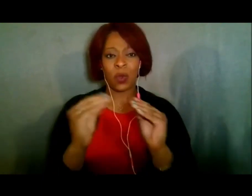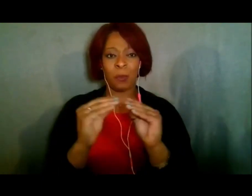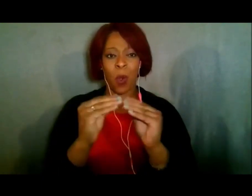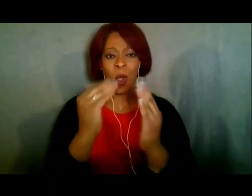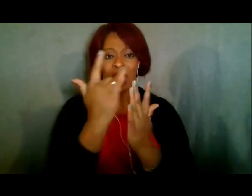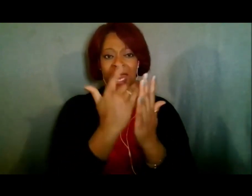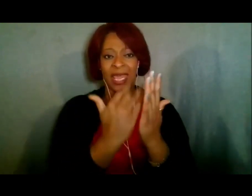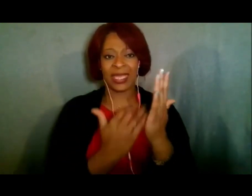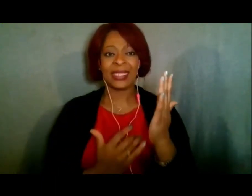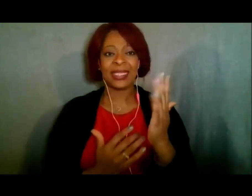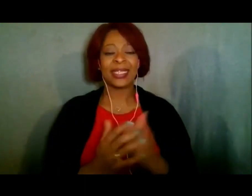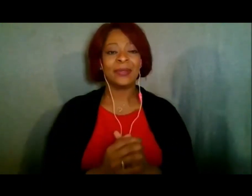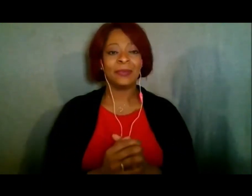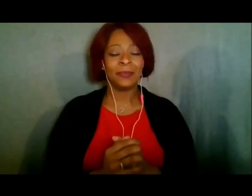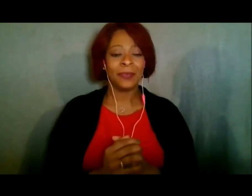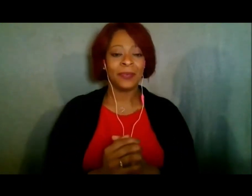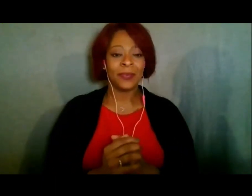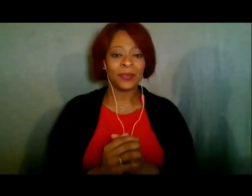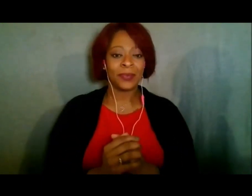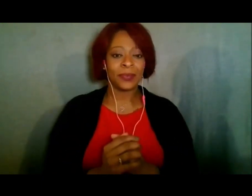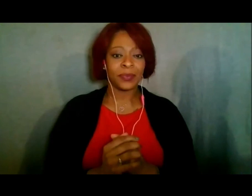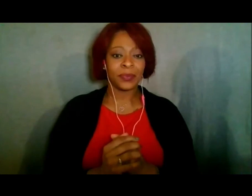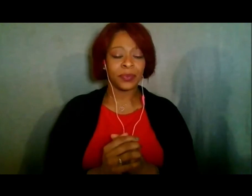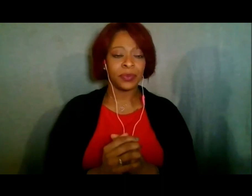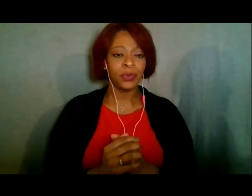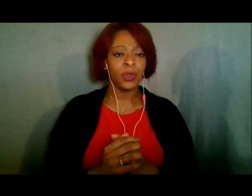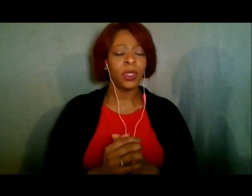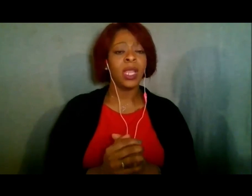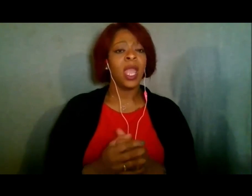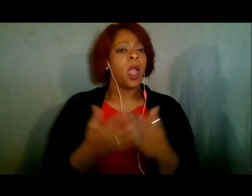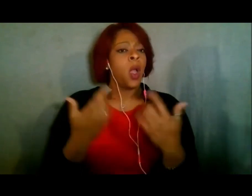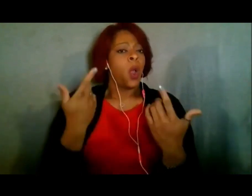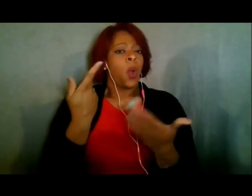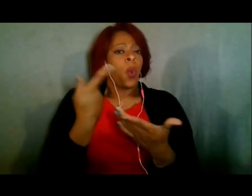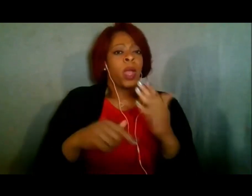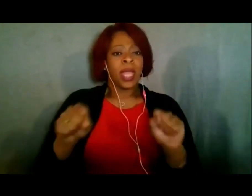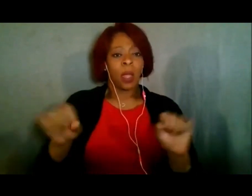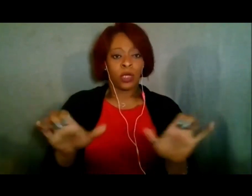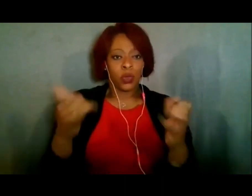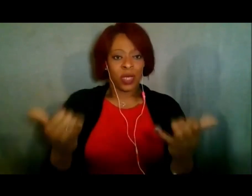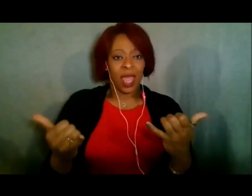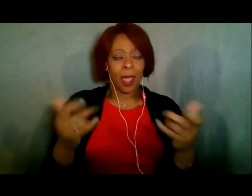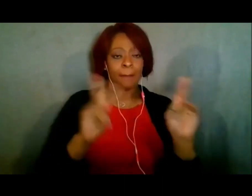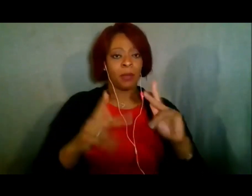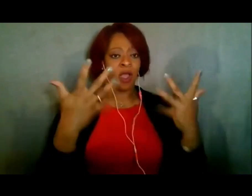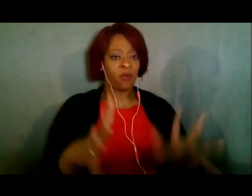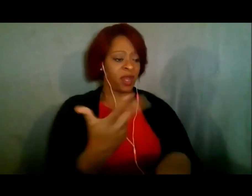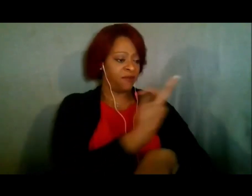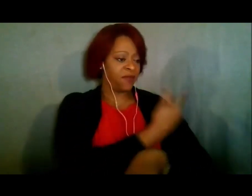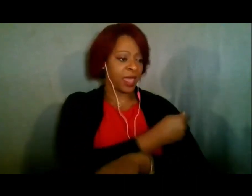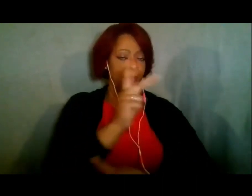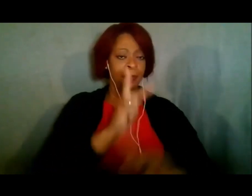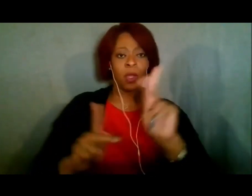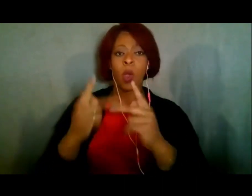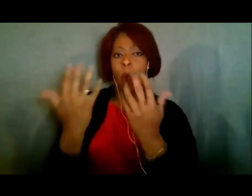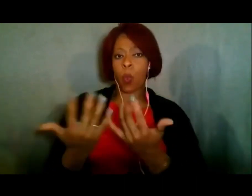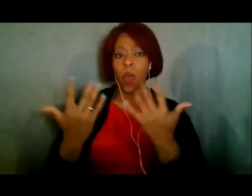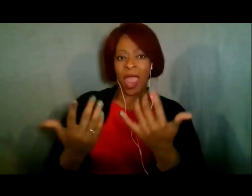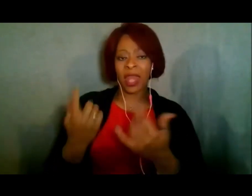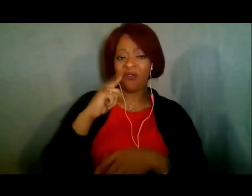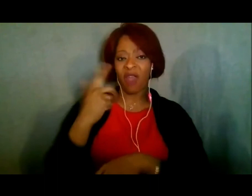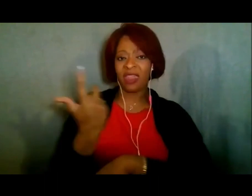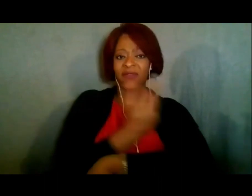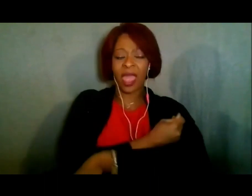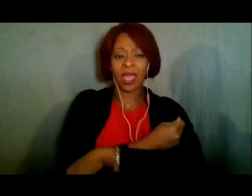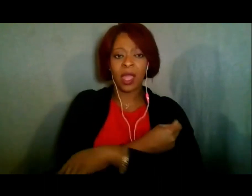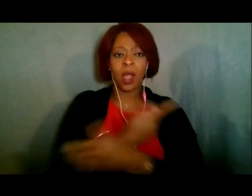here. What should we be doing right now? Both people who are vaccinated and people who are waiting to be vaccinated,